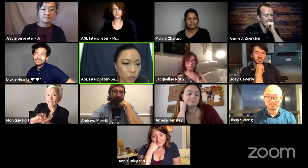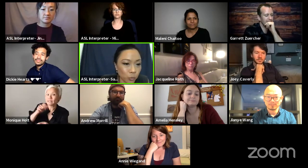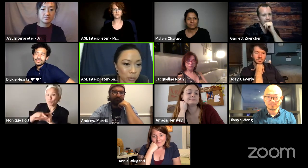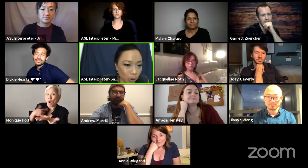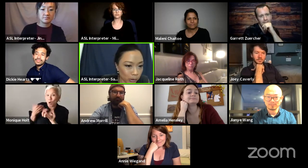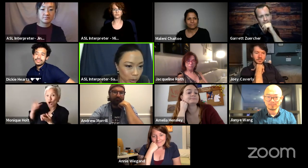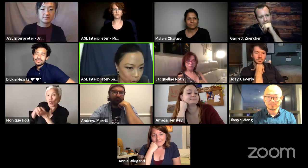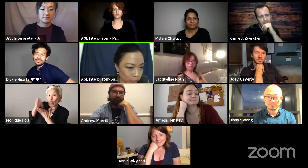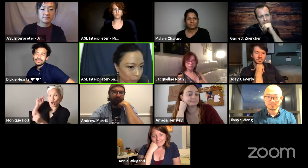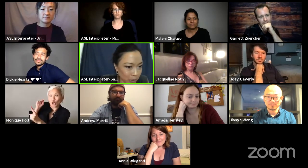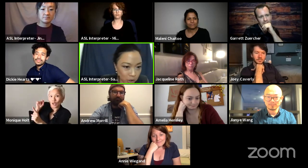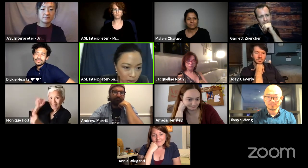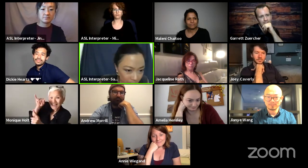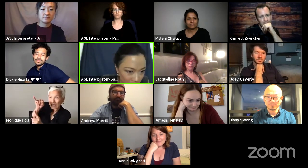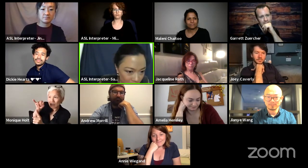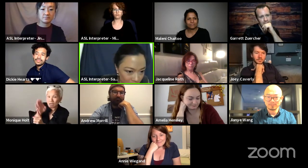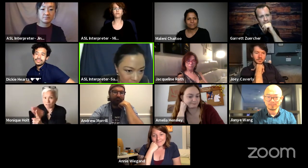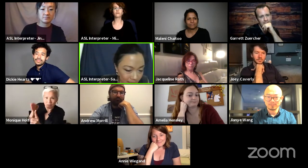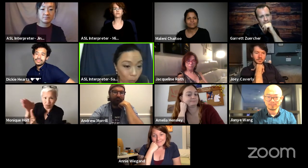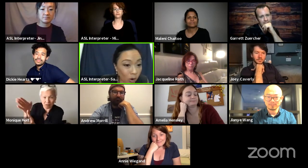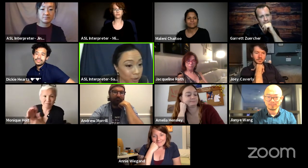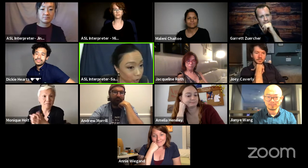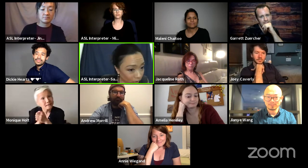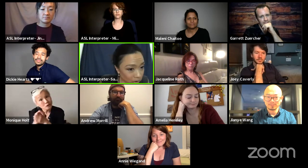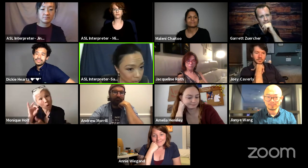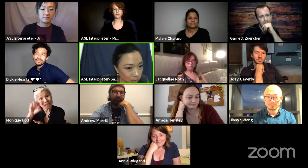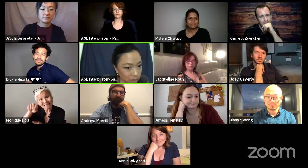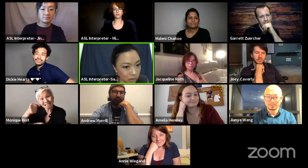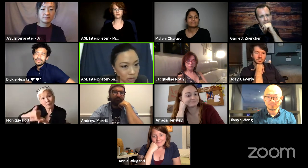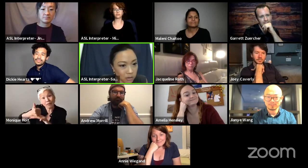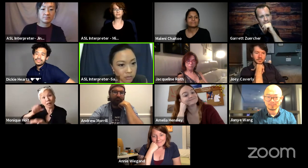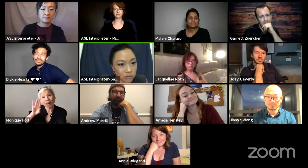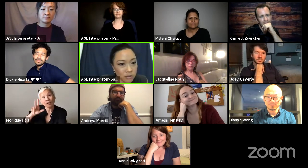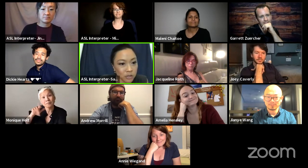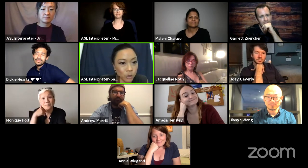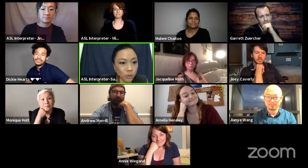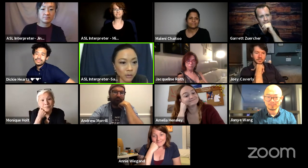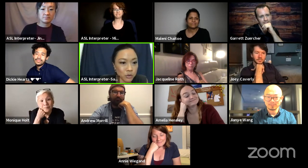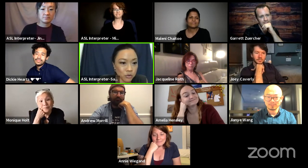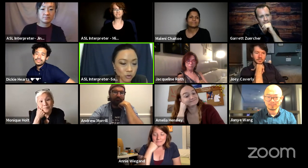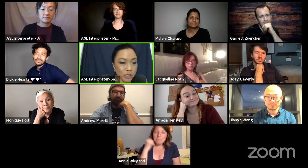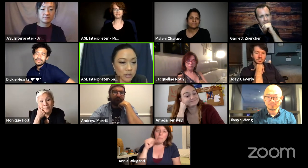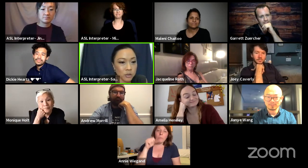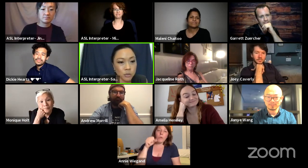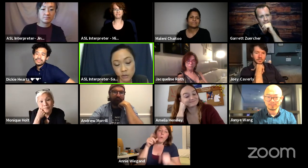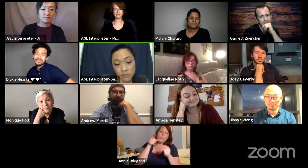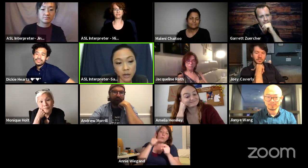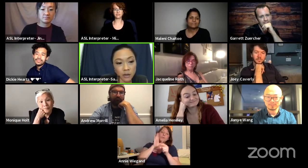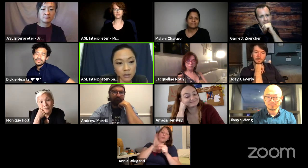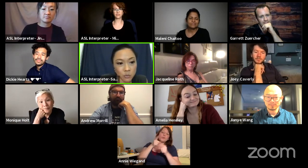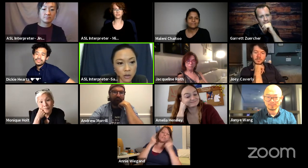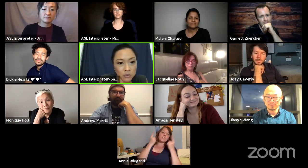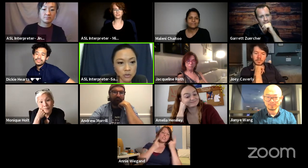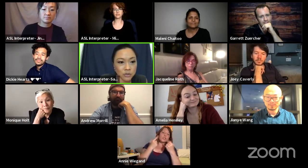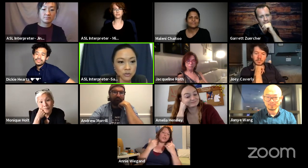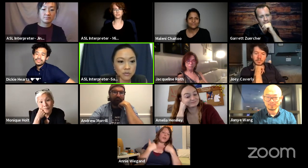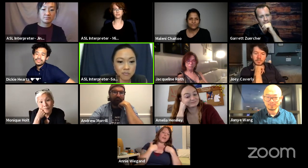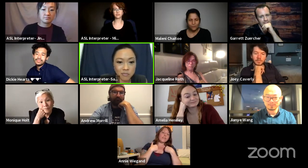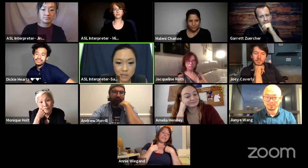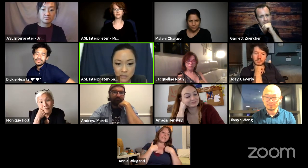We both learned from each other, and I wanted her to be able to learn, you know, what I was trying to convey as well. So that's how